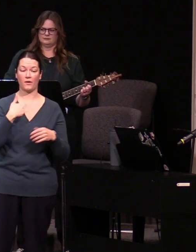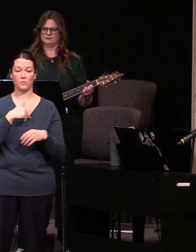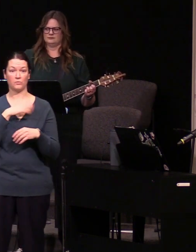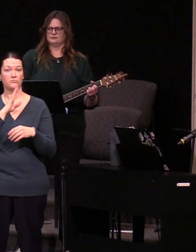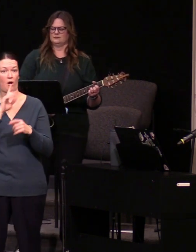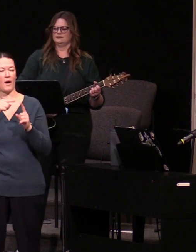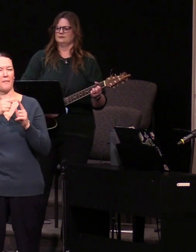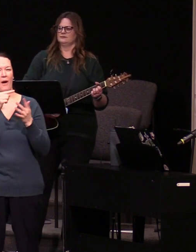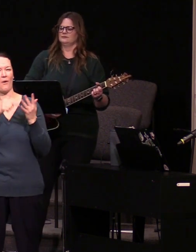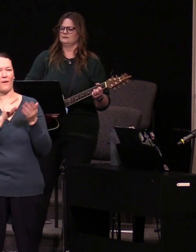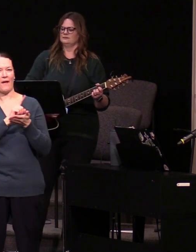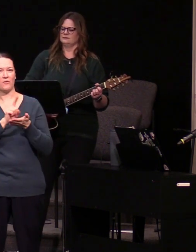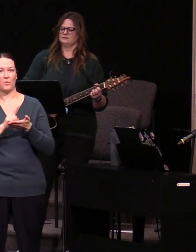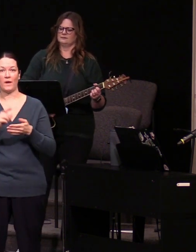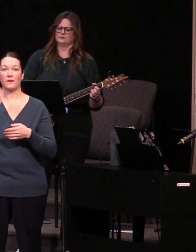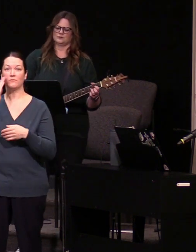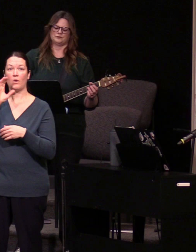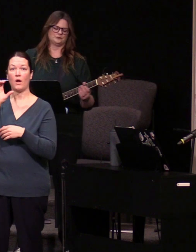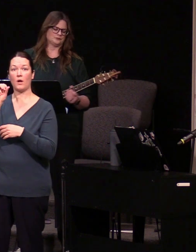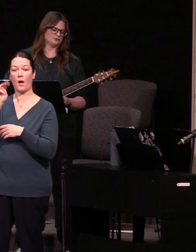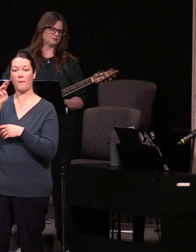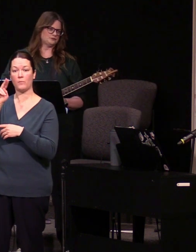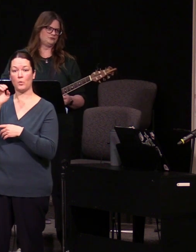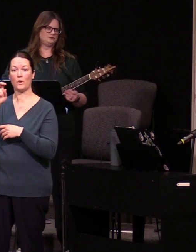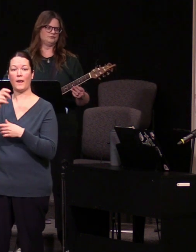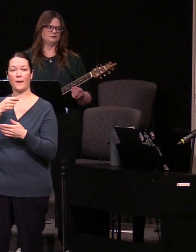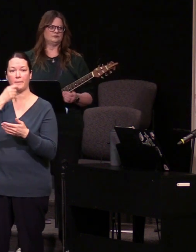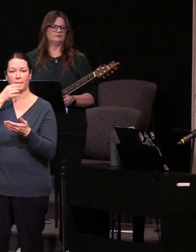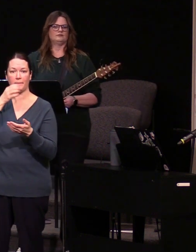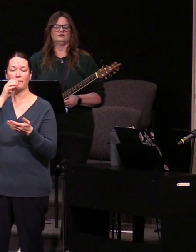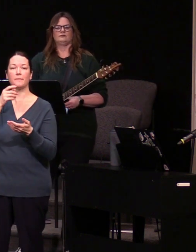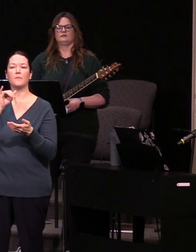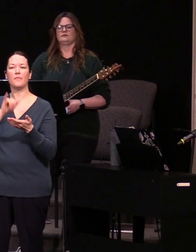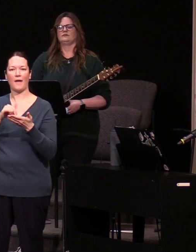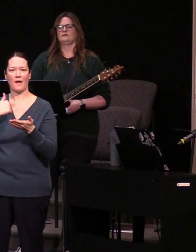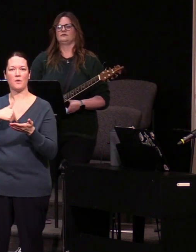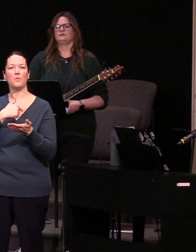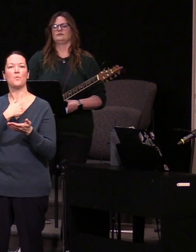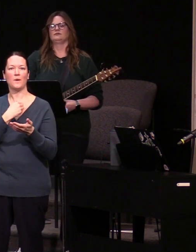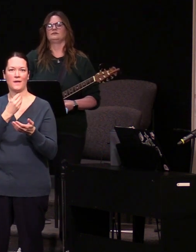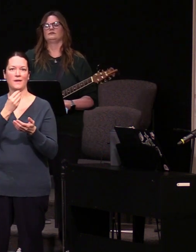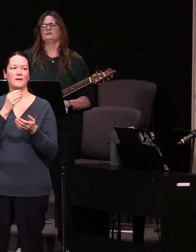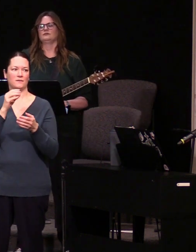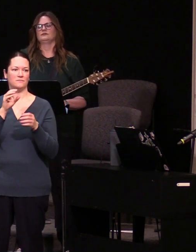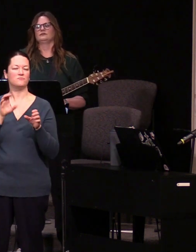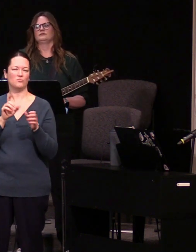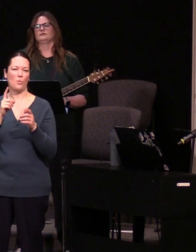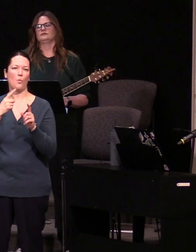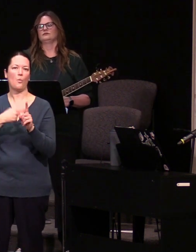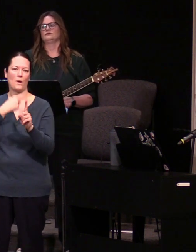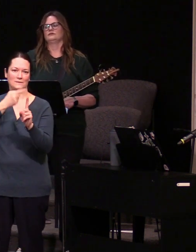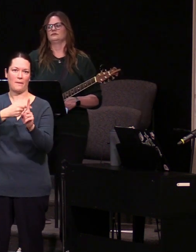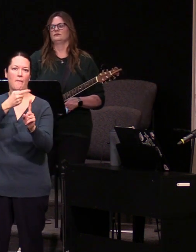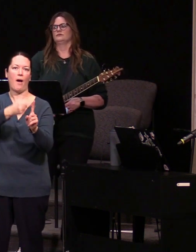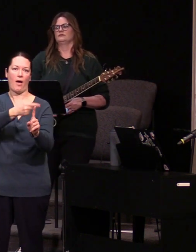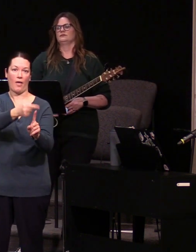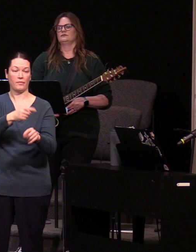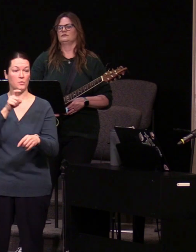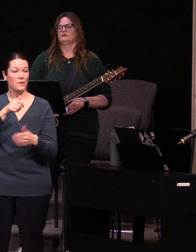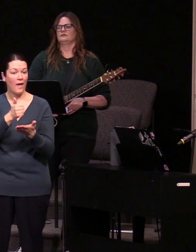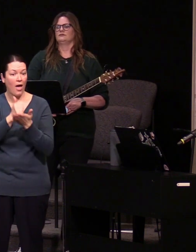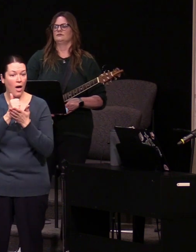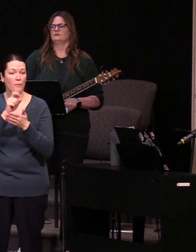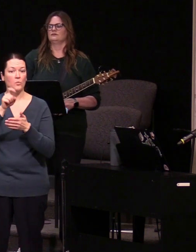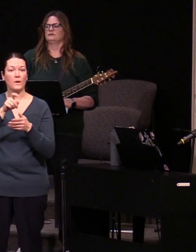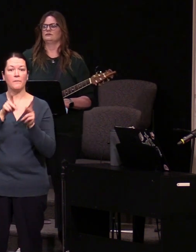week, but communion, we do communion once a month, the first Sunday of the month, and we need help from you guys to do it. We need